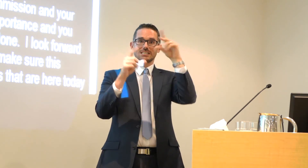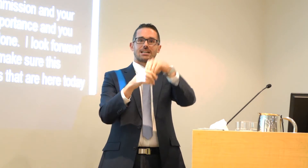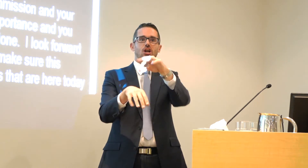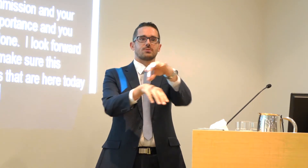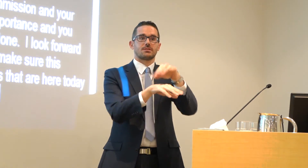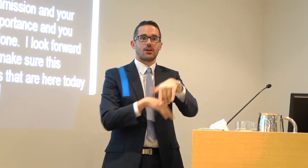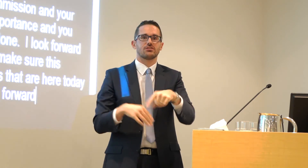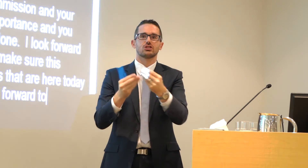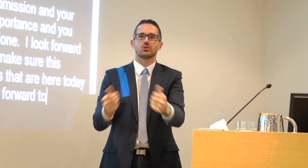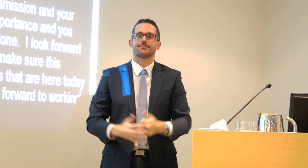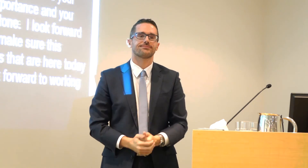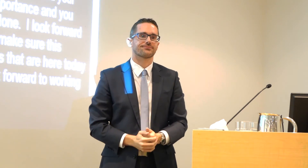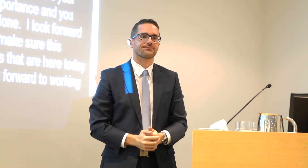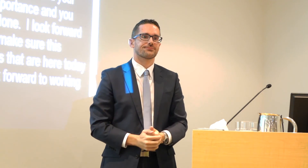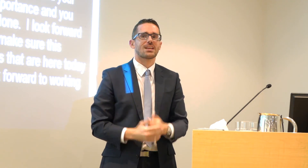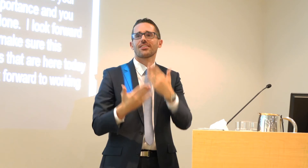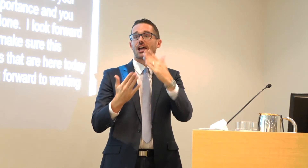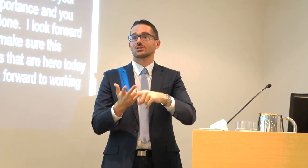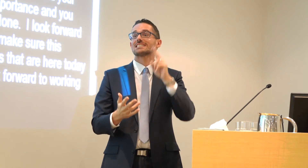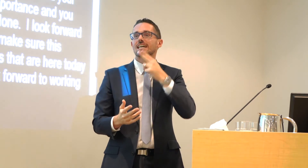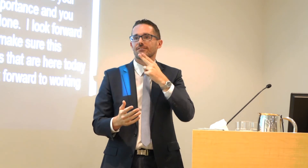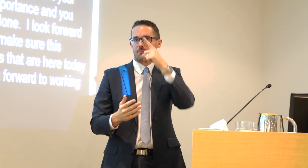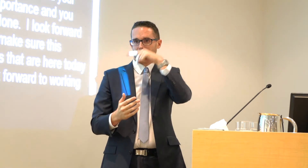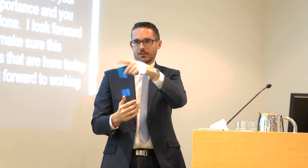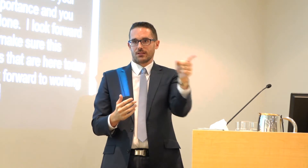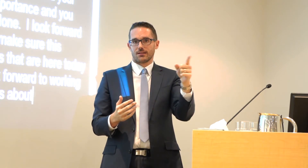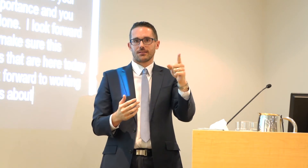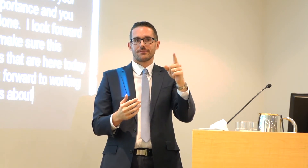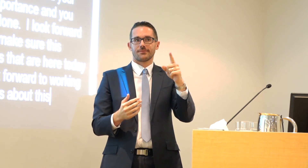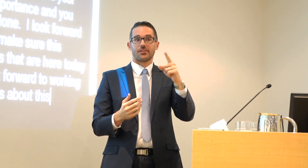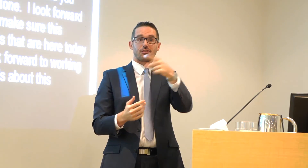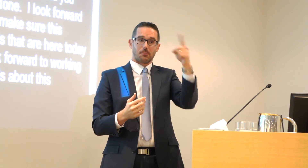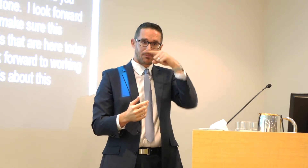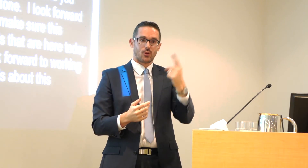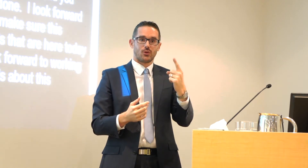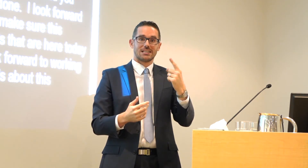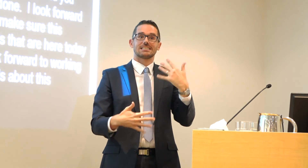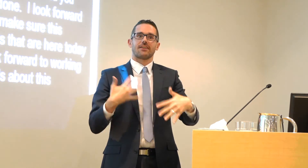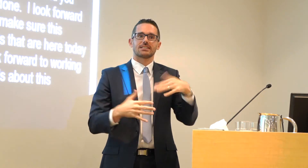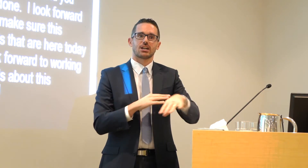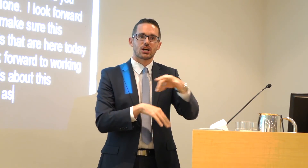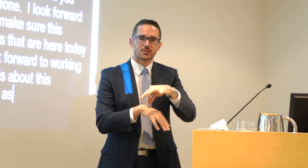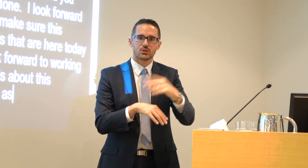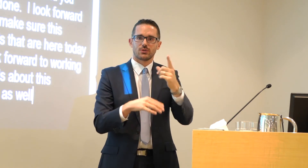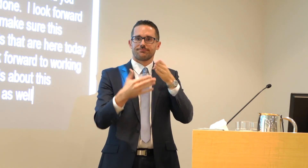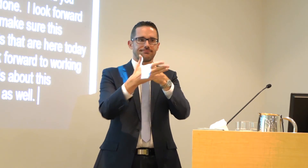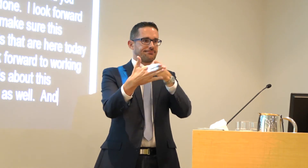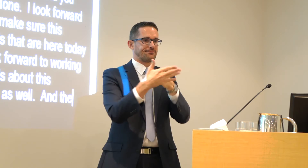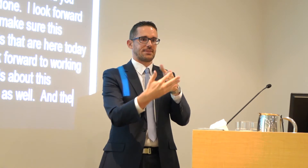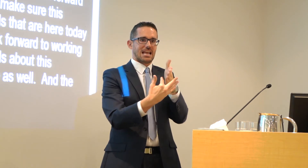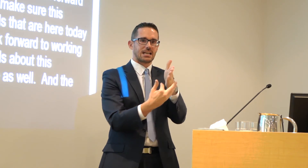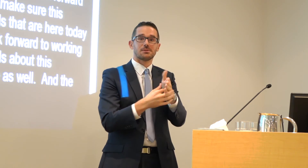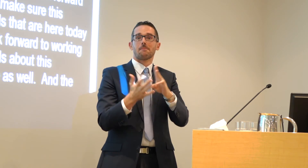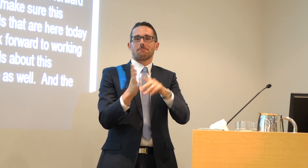you as well to increase the awareness in hospitals about this resource. Thank you to the deaf people that are here as well, and the people that